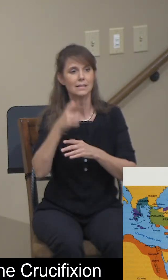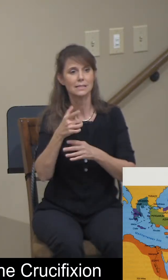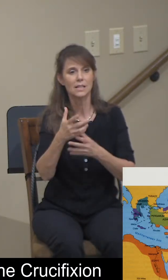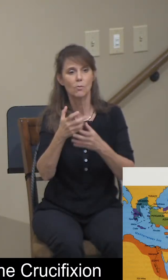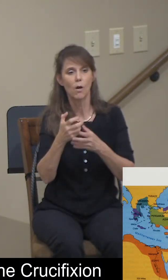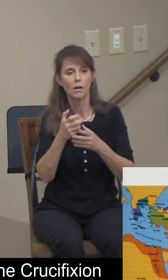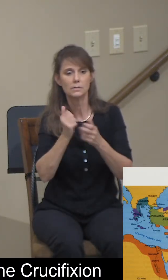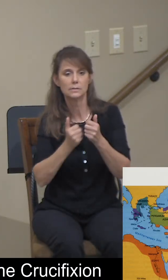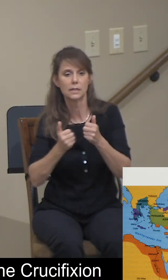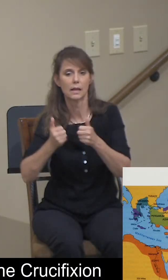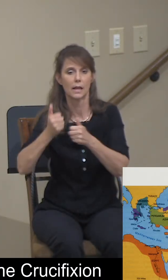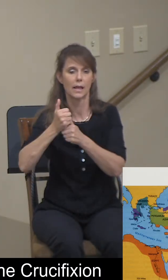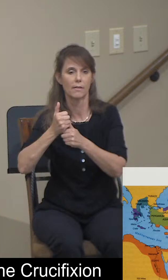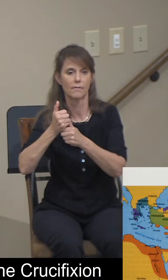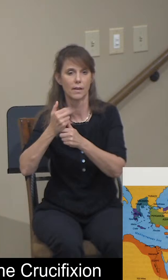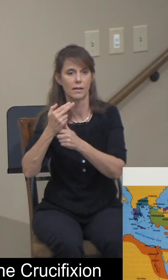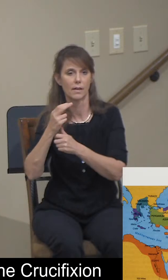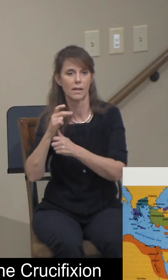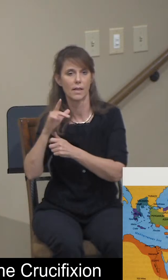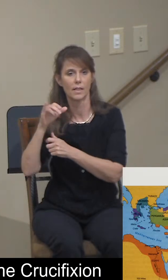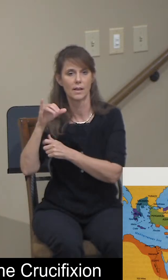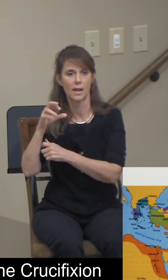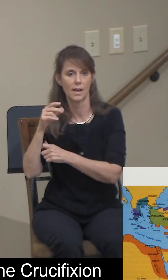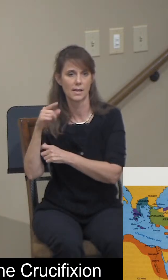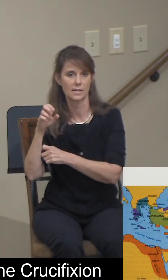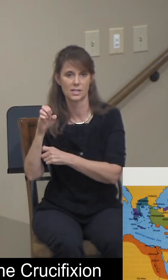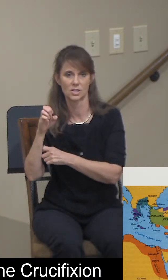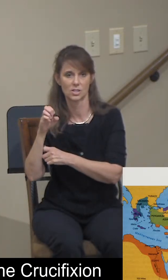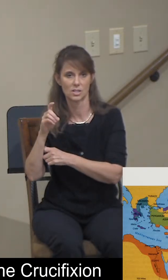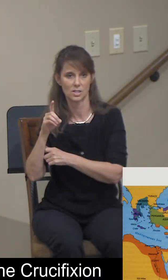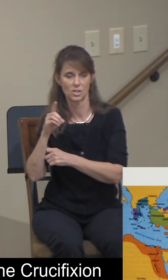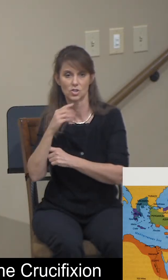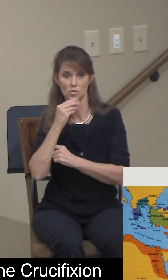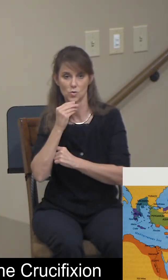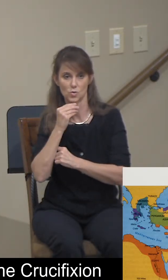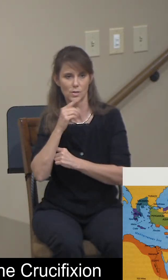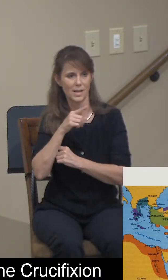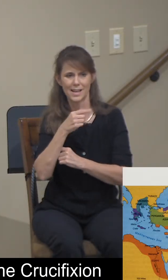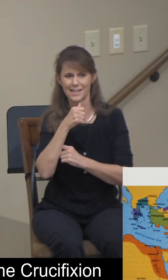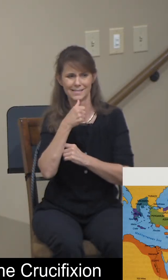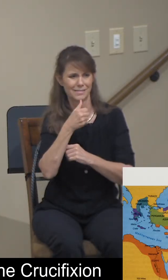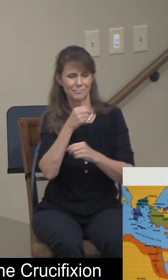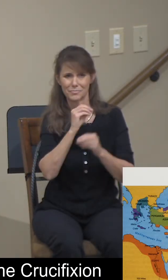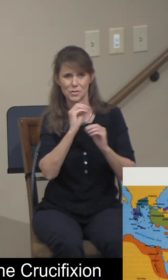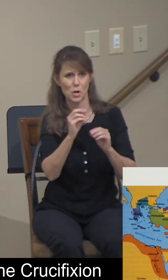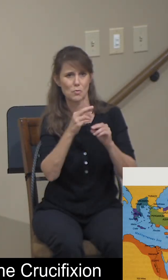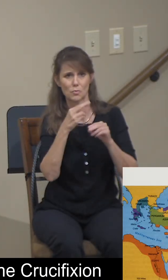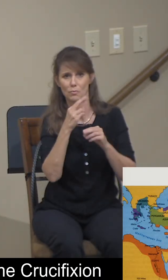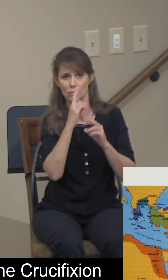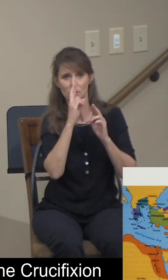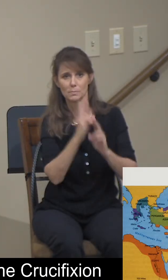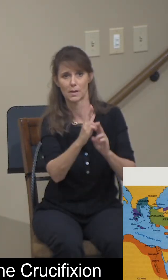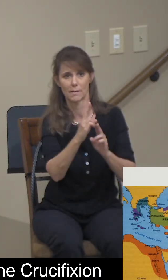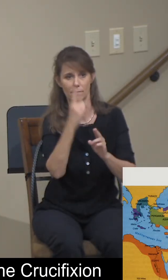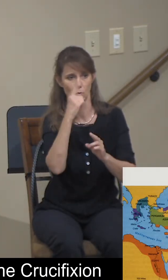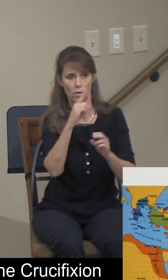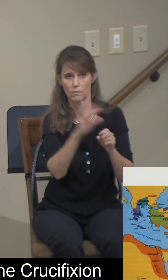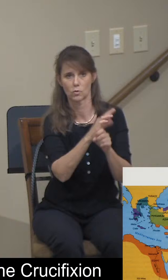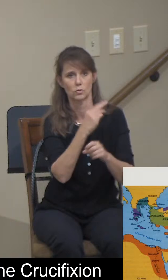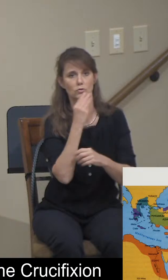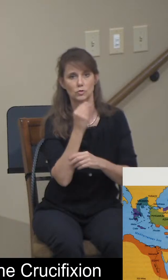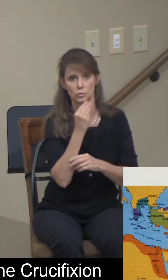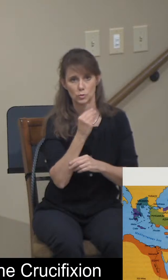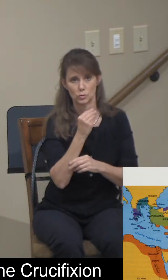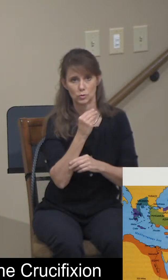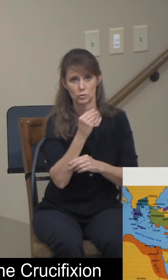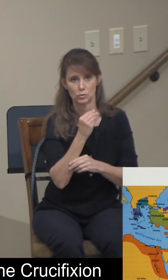Jews. He disrespects the Jewish tradition entirely. And perhaps there are some stories that he goes as far as to sacrifice